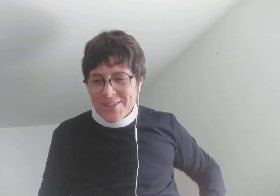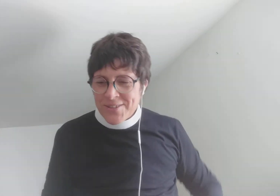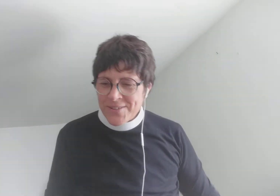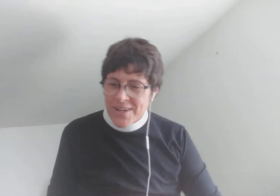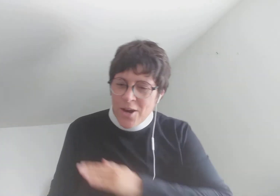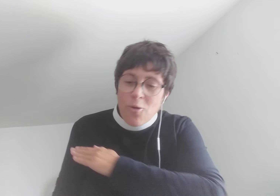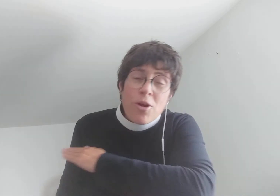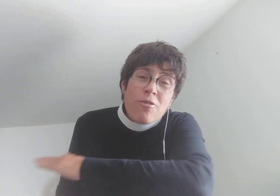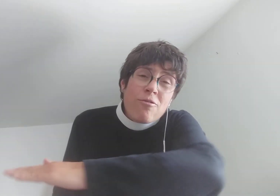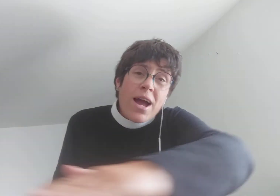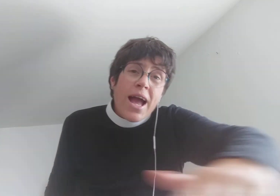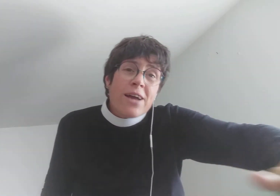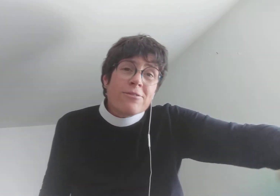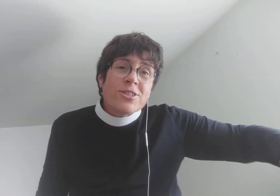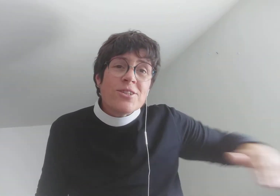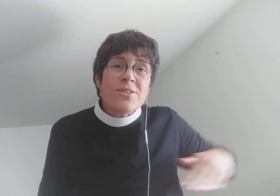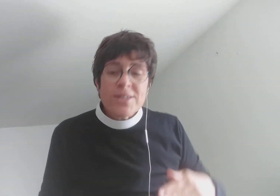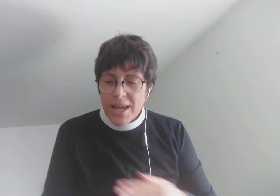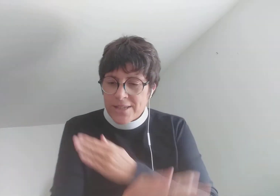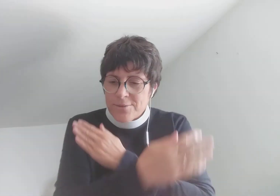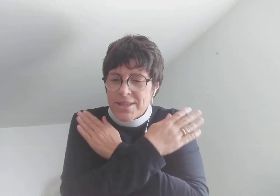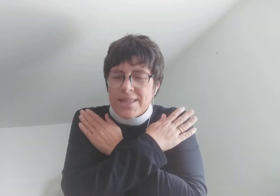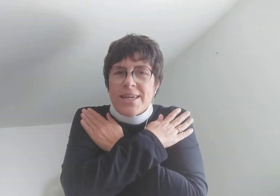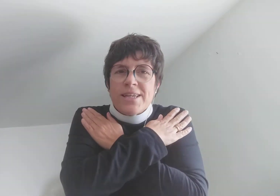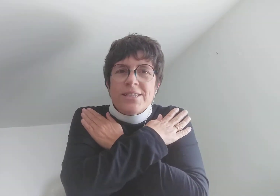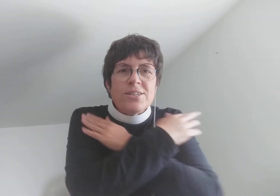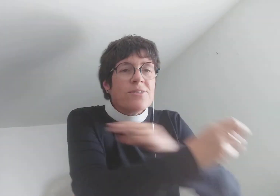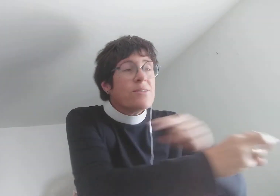you, all around you and within